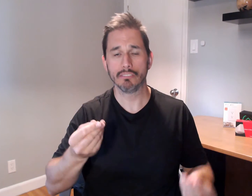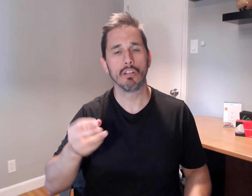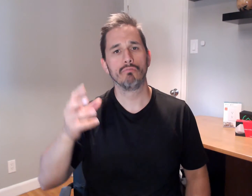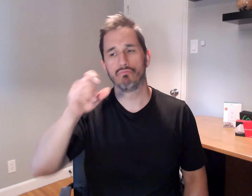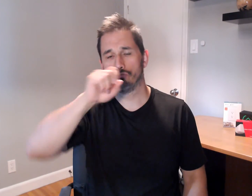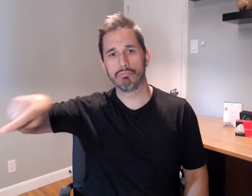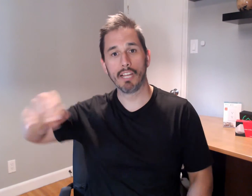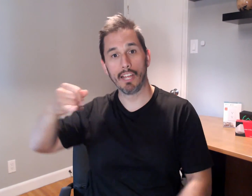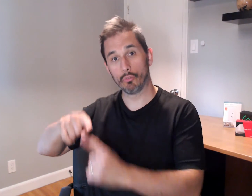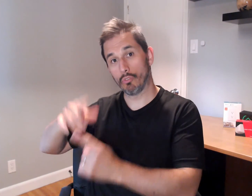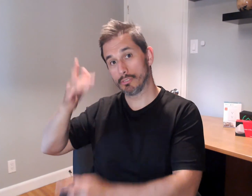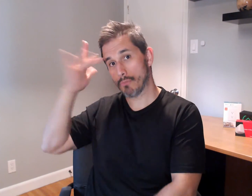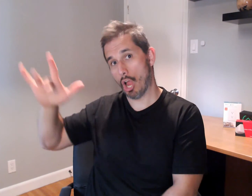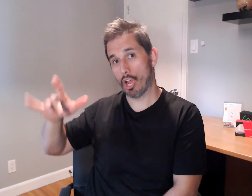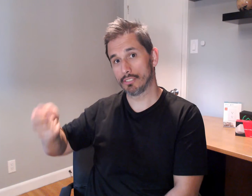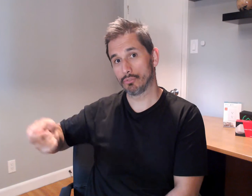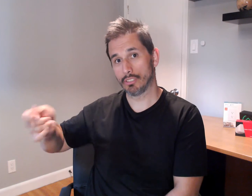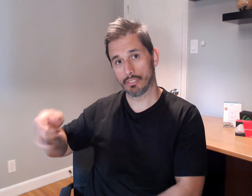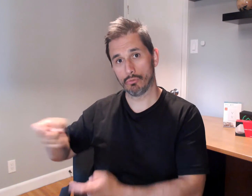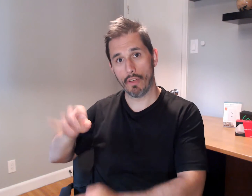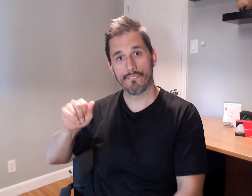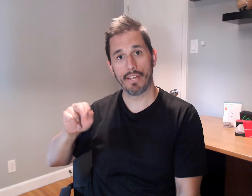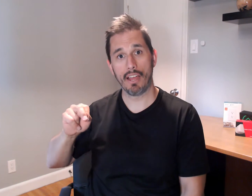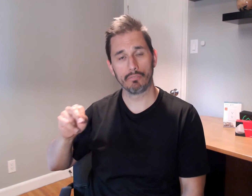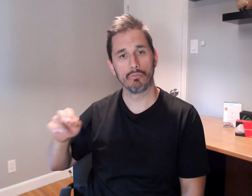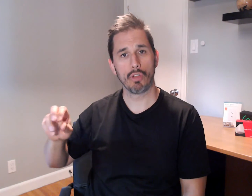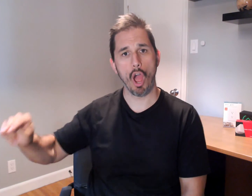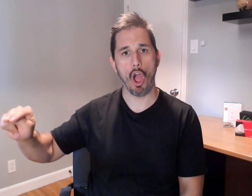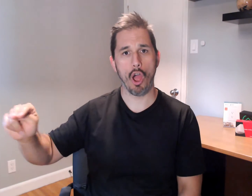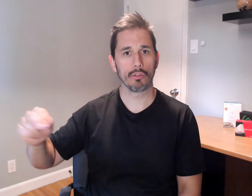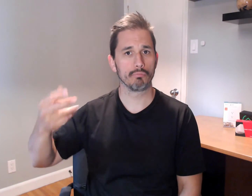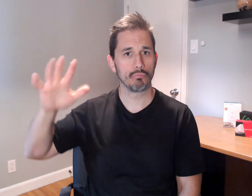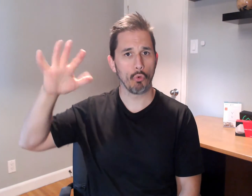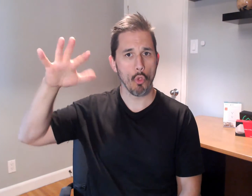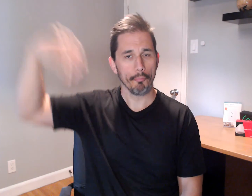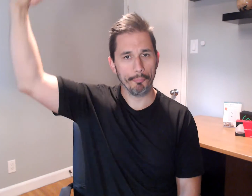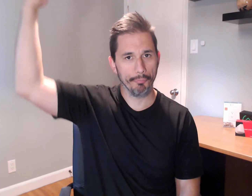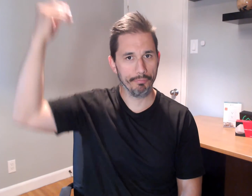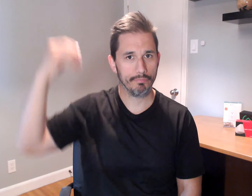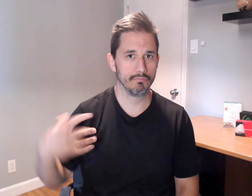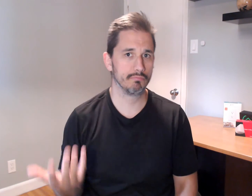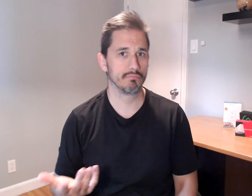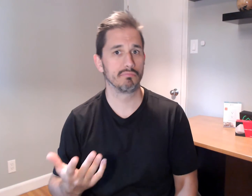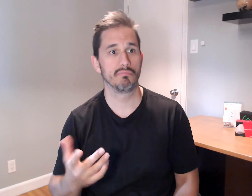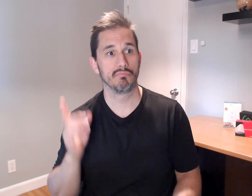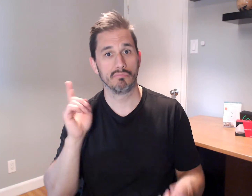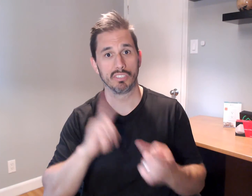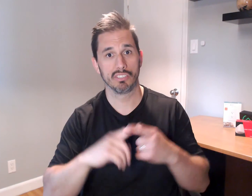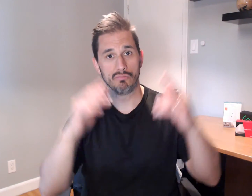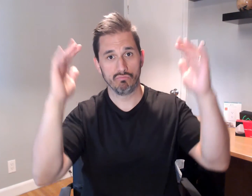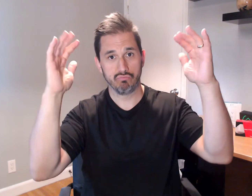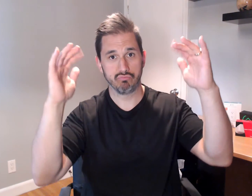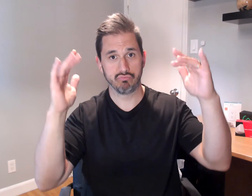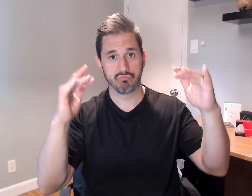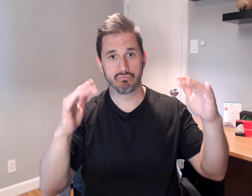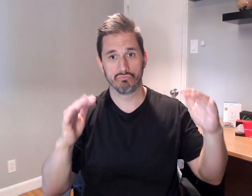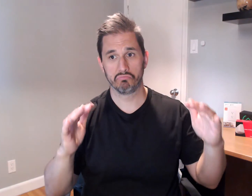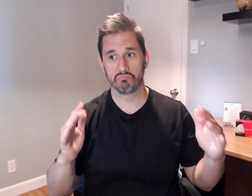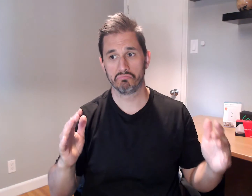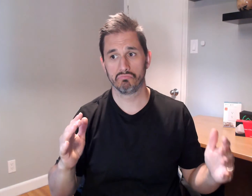You could use this sensor to read the humidity in the room and connect that to a smart switch connected to your fan. That